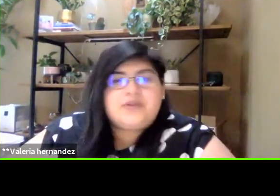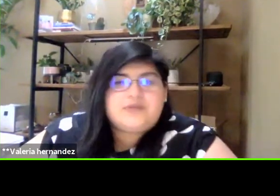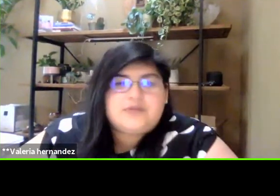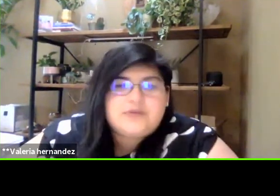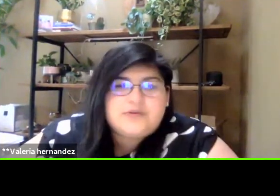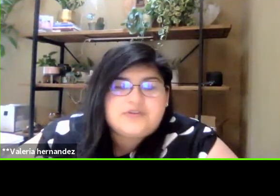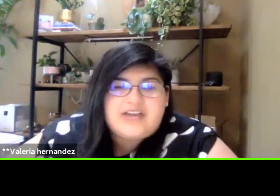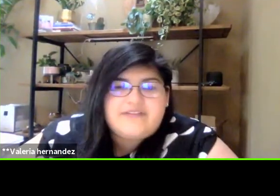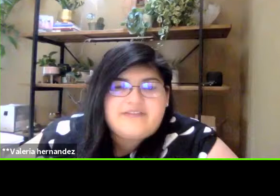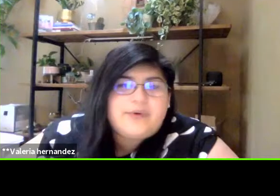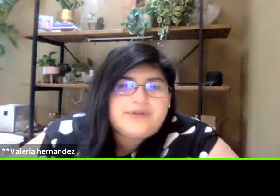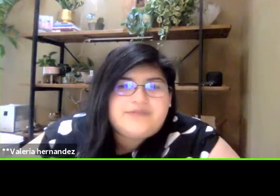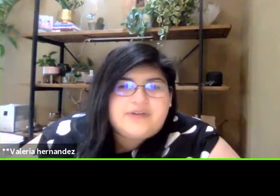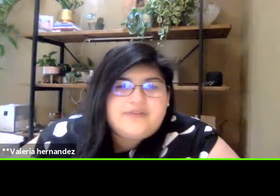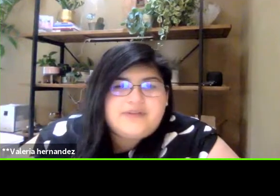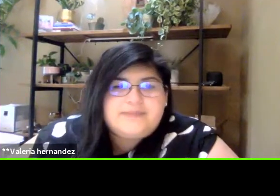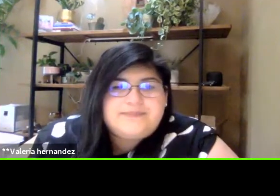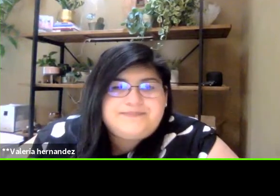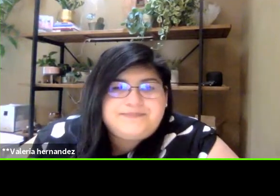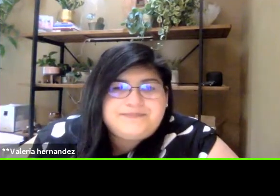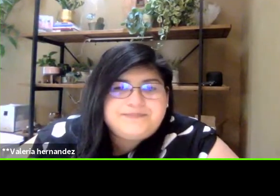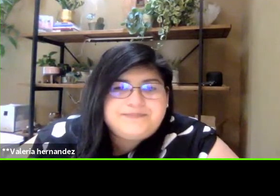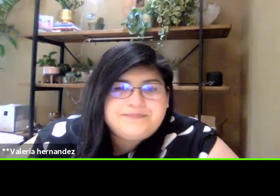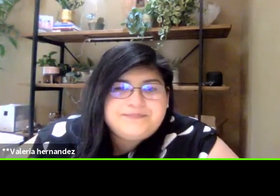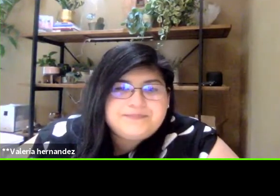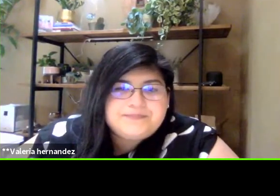Okay. You should have the poll in front of you.